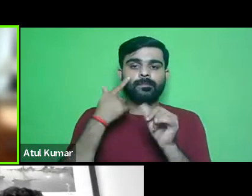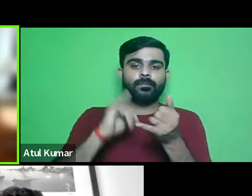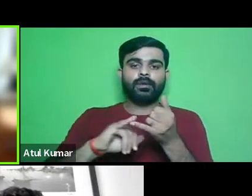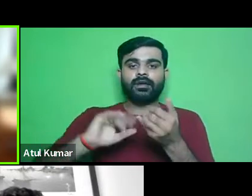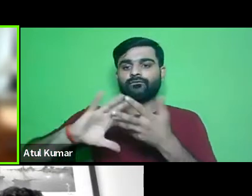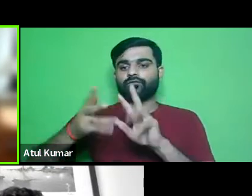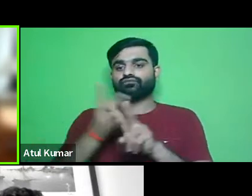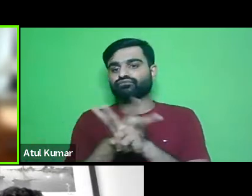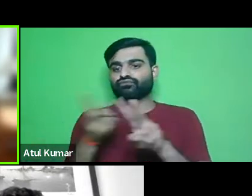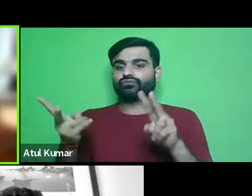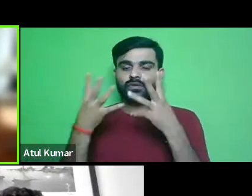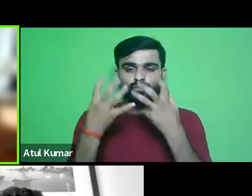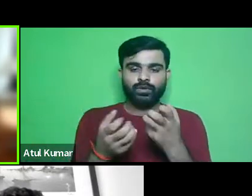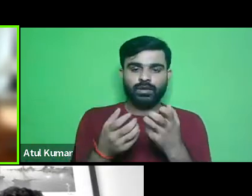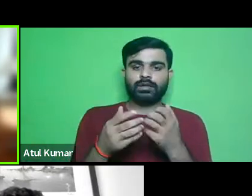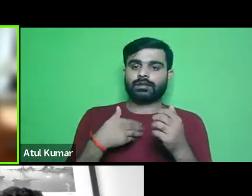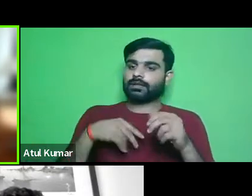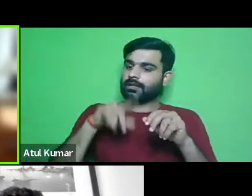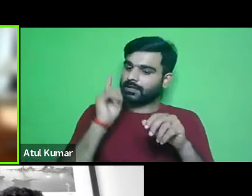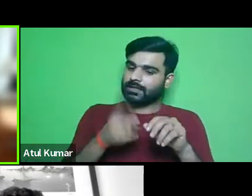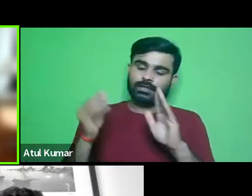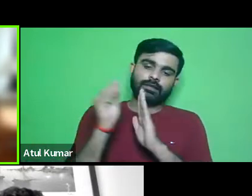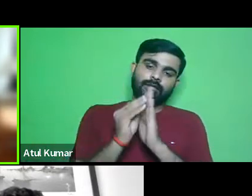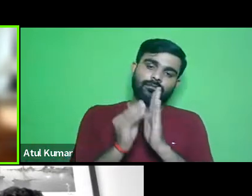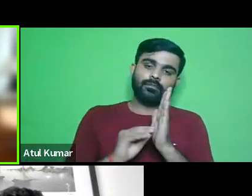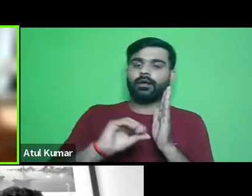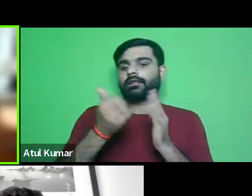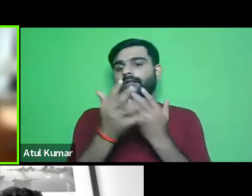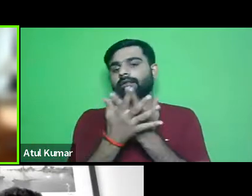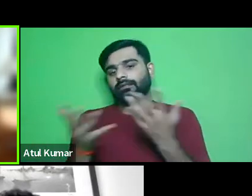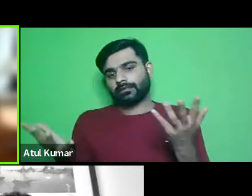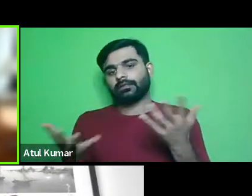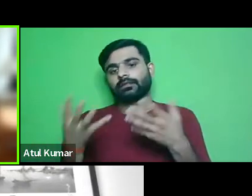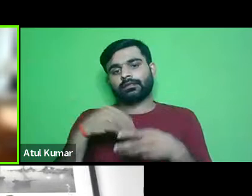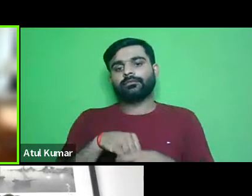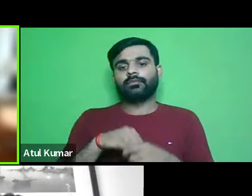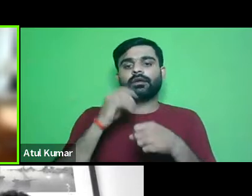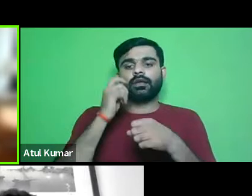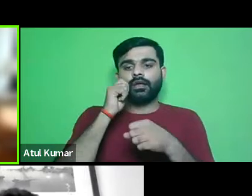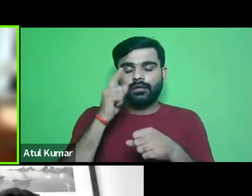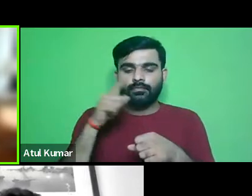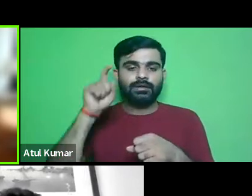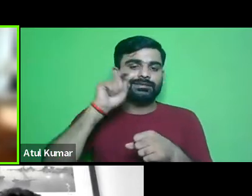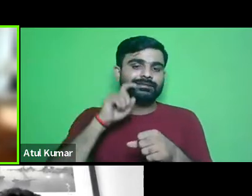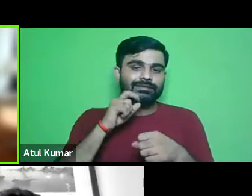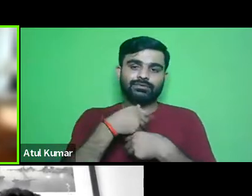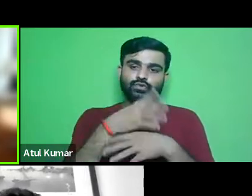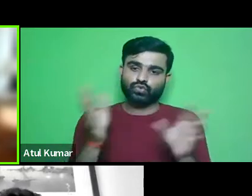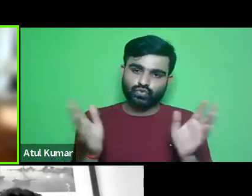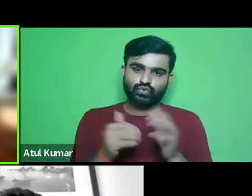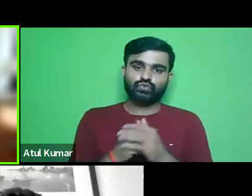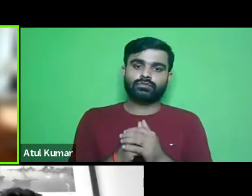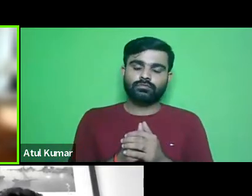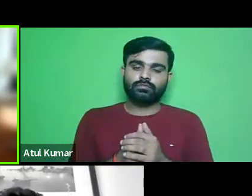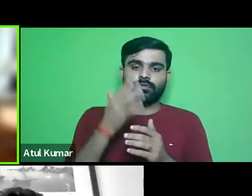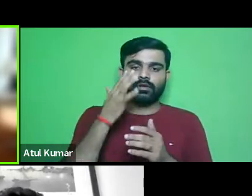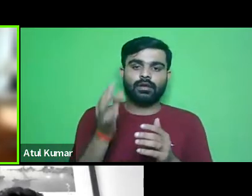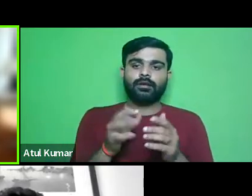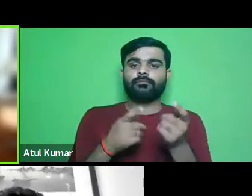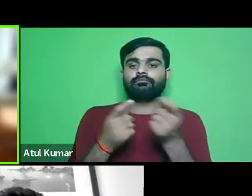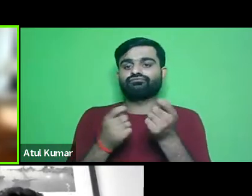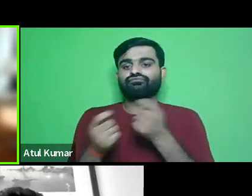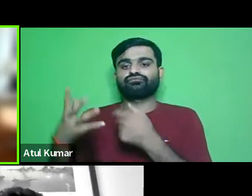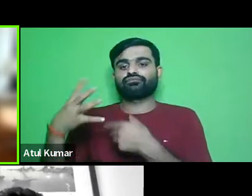other forms that aren't necessarily covered by some of the things that are gender, race, sexual orientation, which are part of the canon